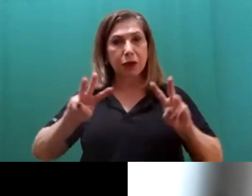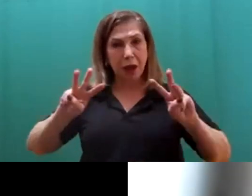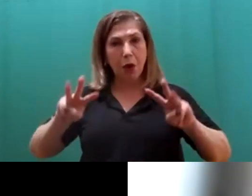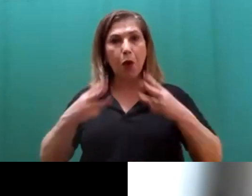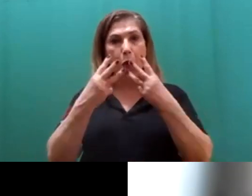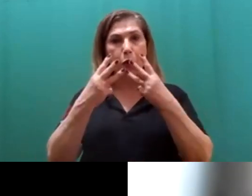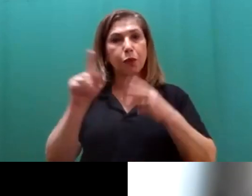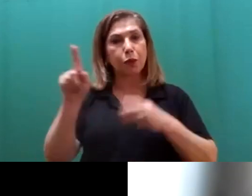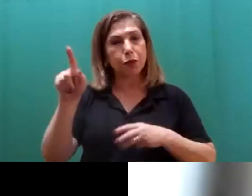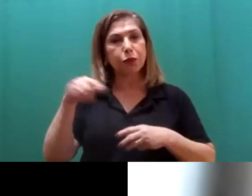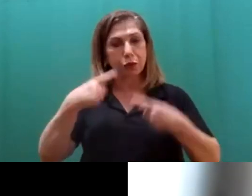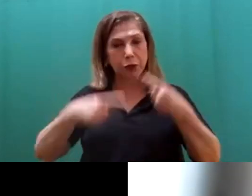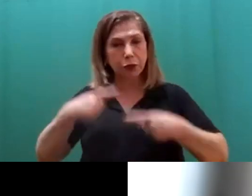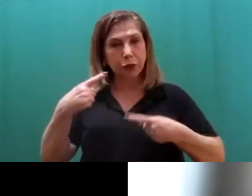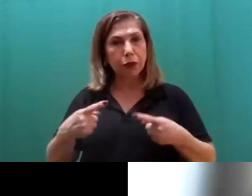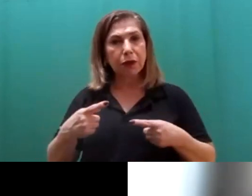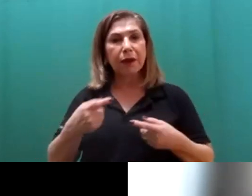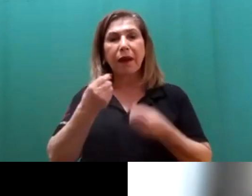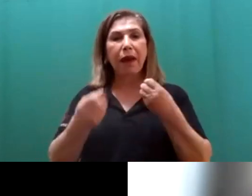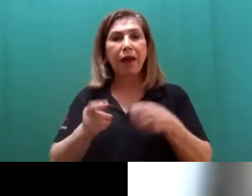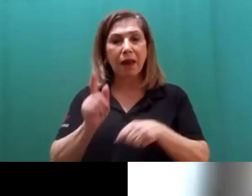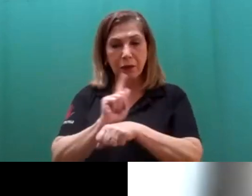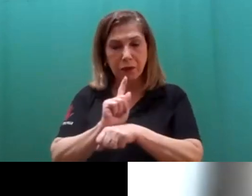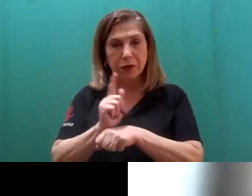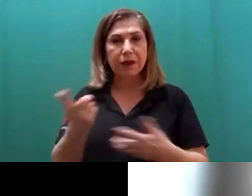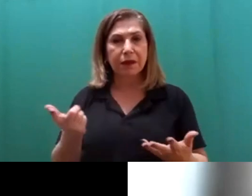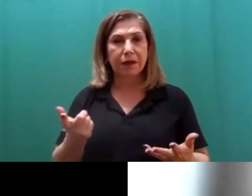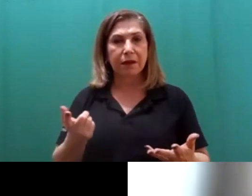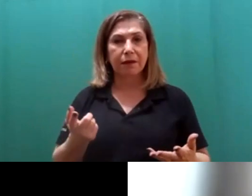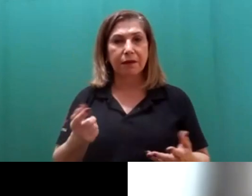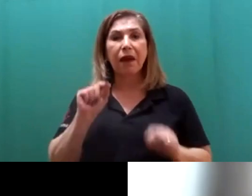governance lack, let's say. However,